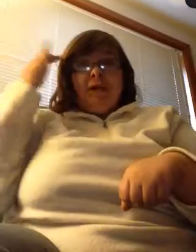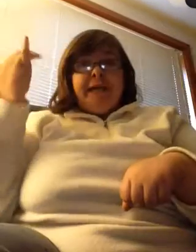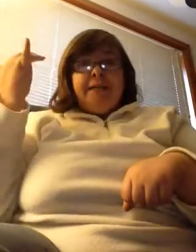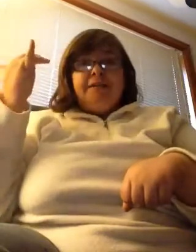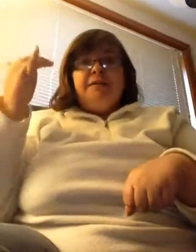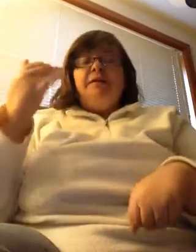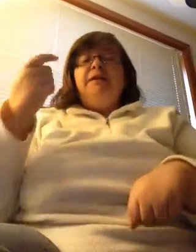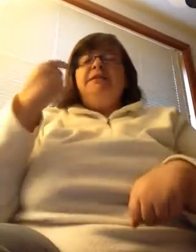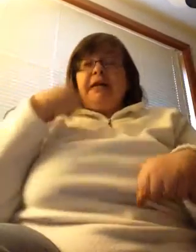why is